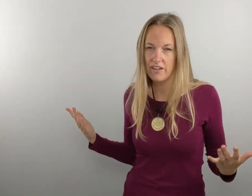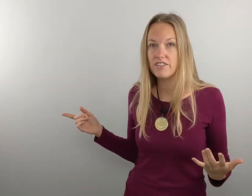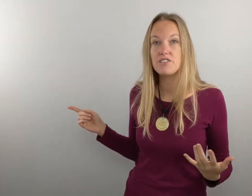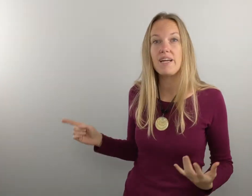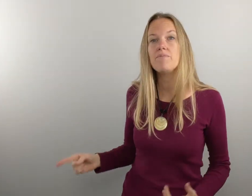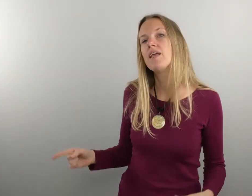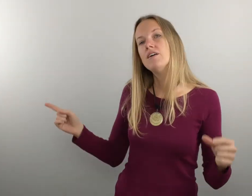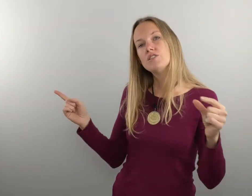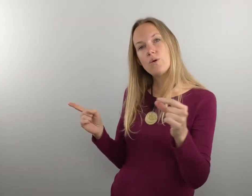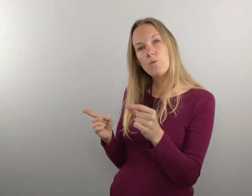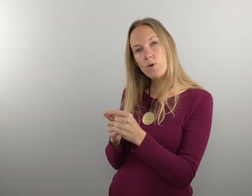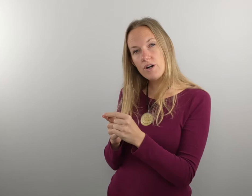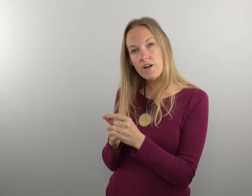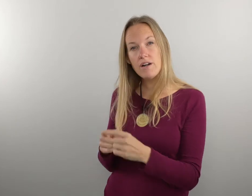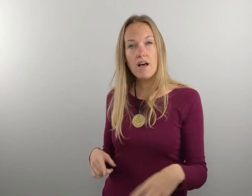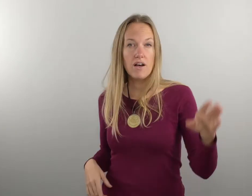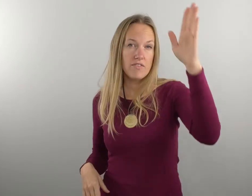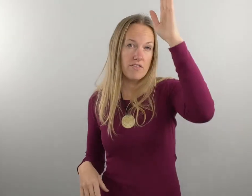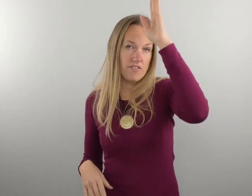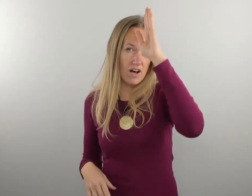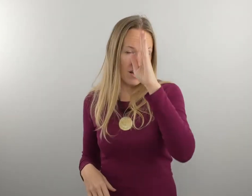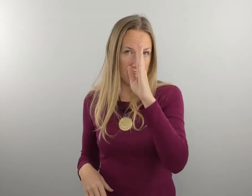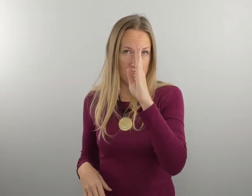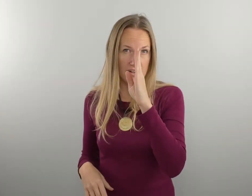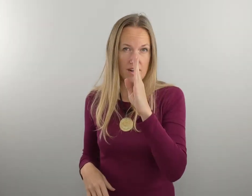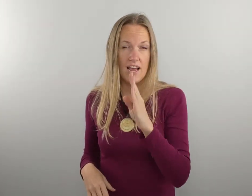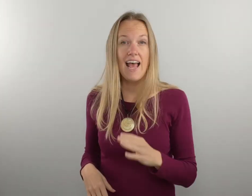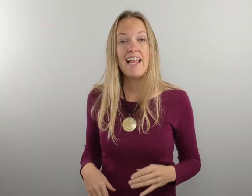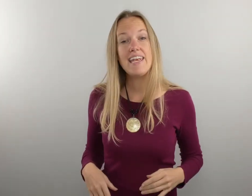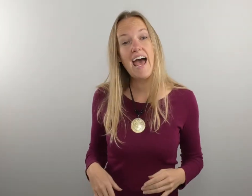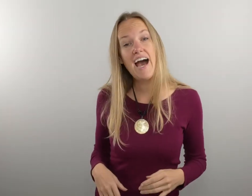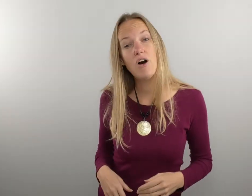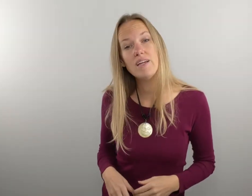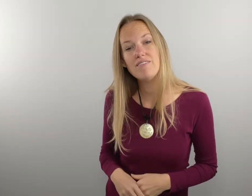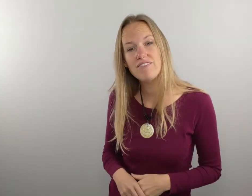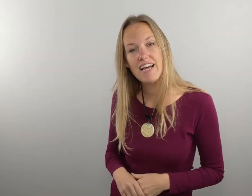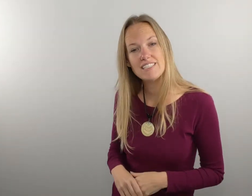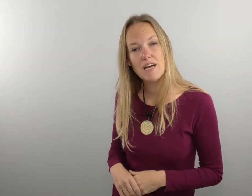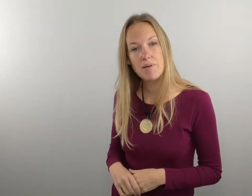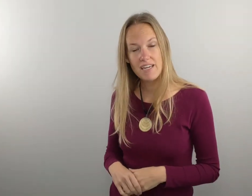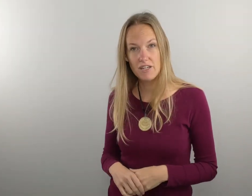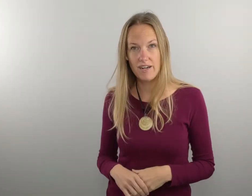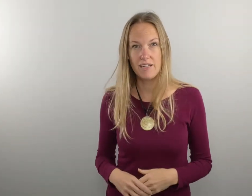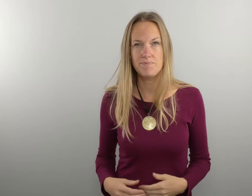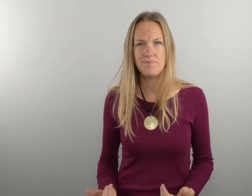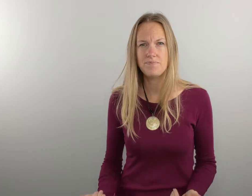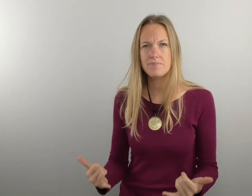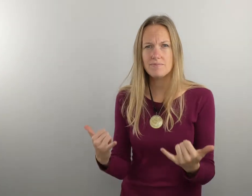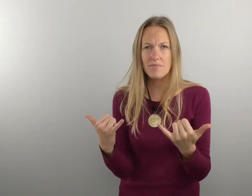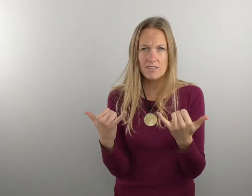fathers, right? So Word of the Father, now in flesh appearing.